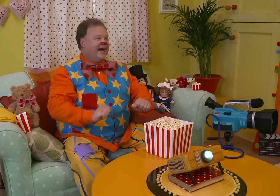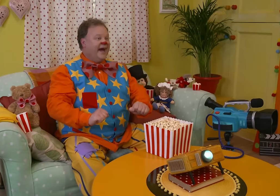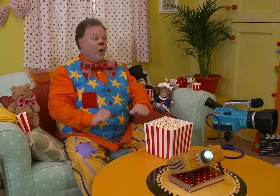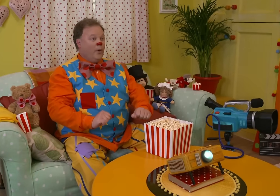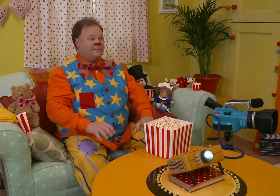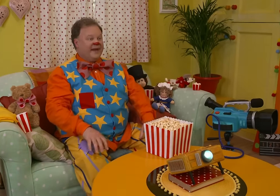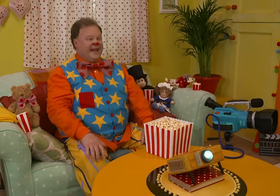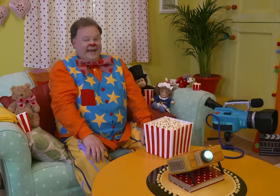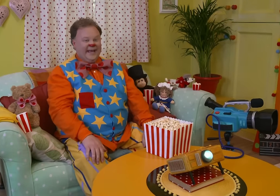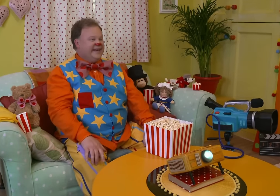Oh, it's beginning.